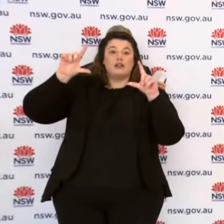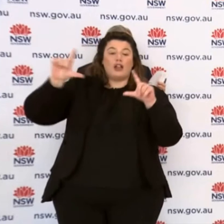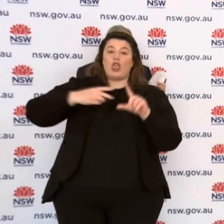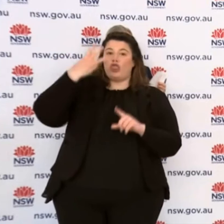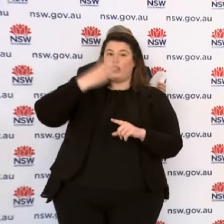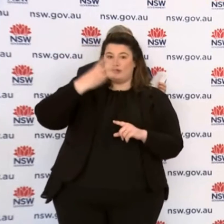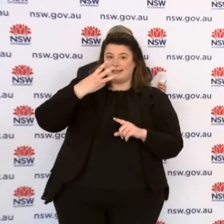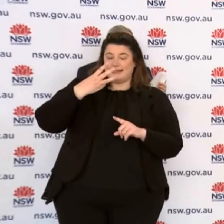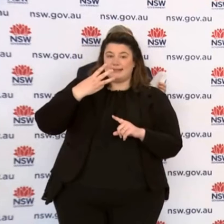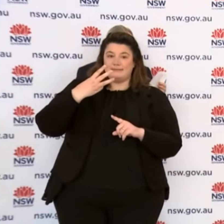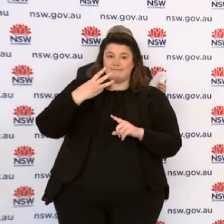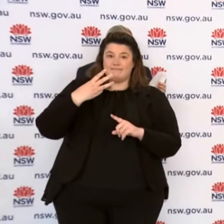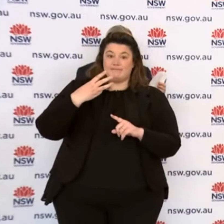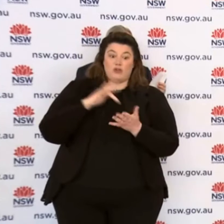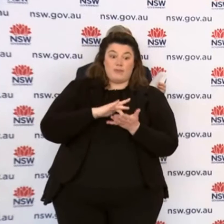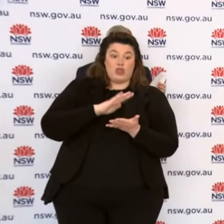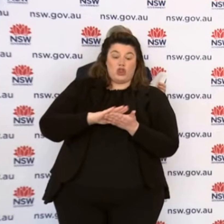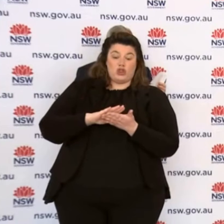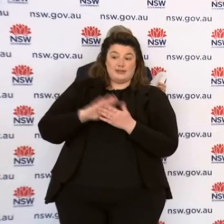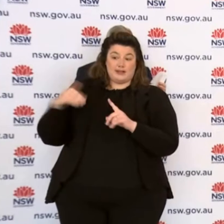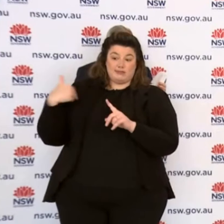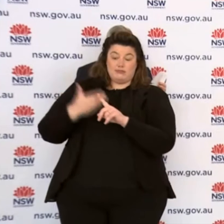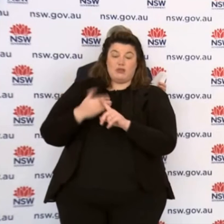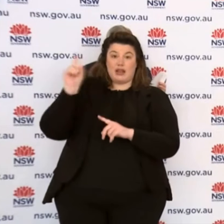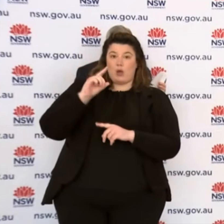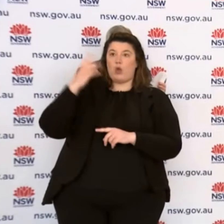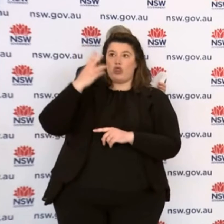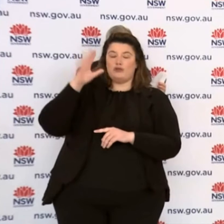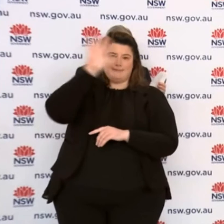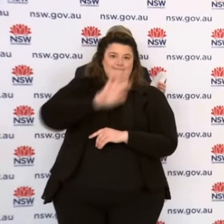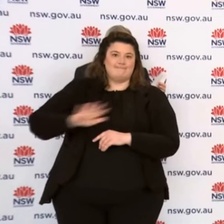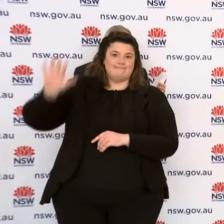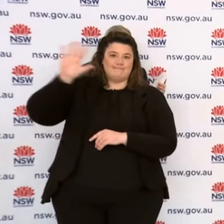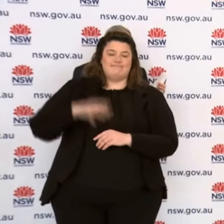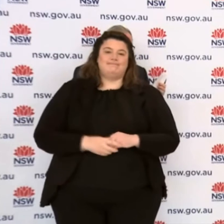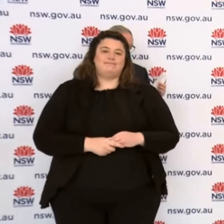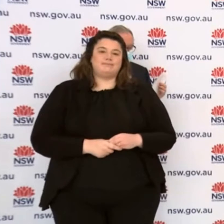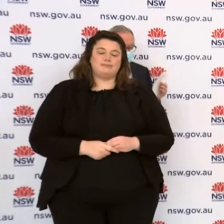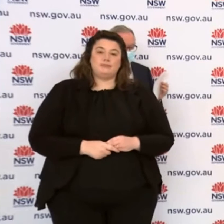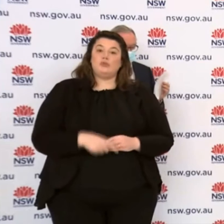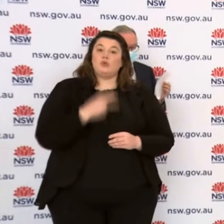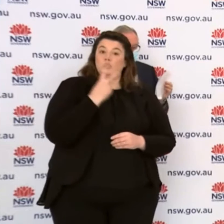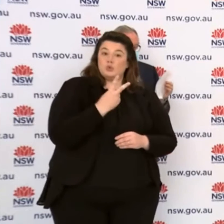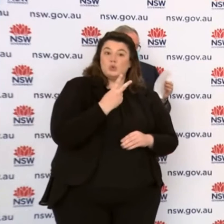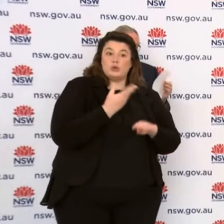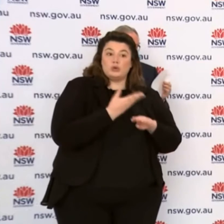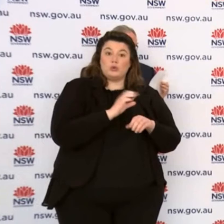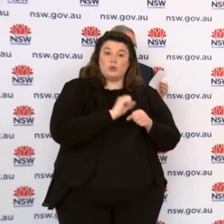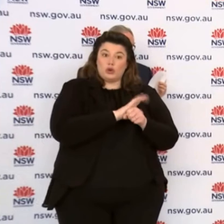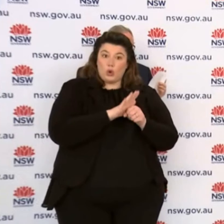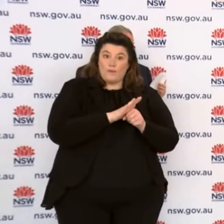13 since Thursday the 5th of August. There have been 2 confirmed COVID cases who attended the John